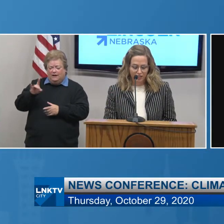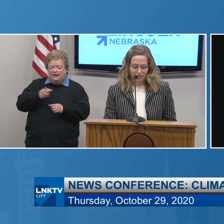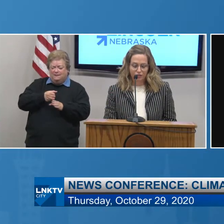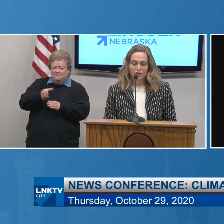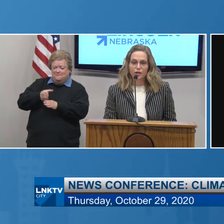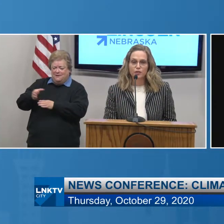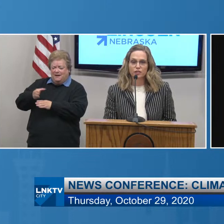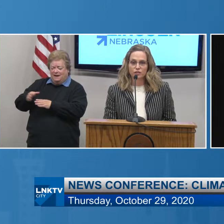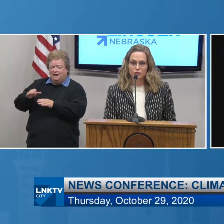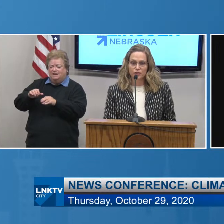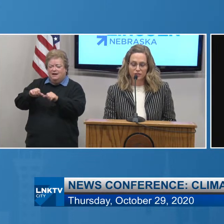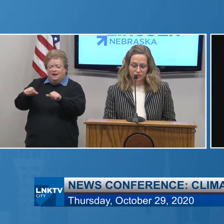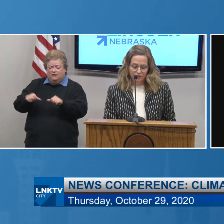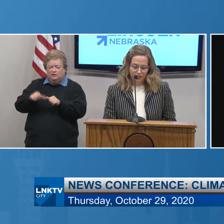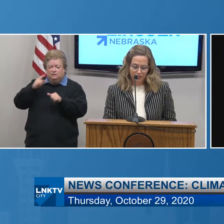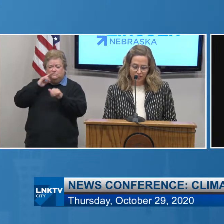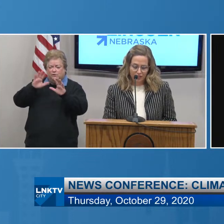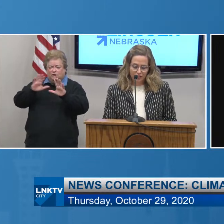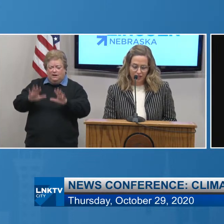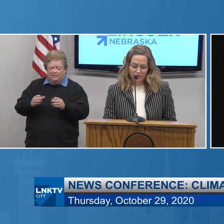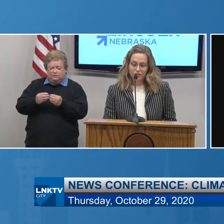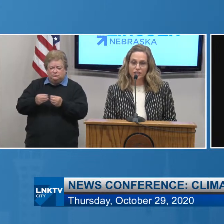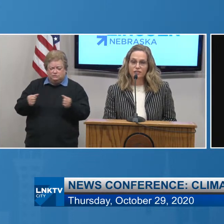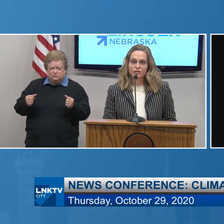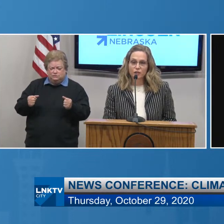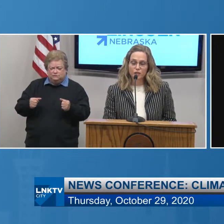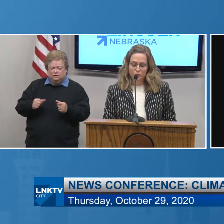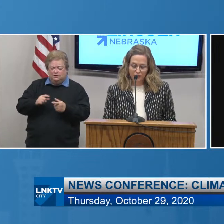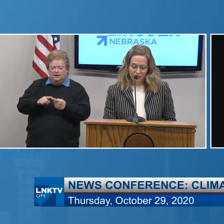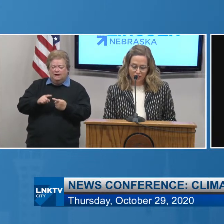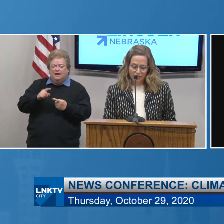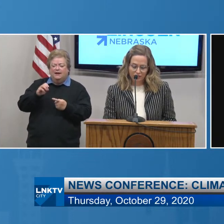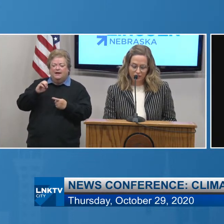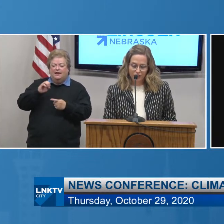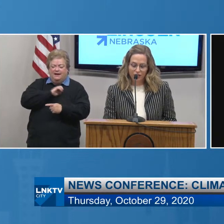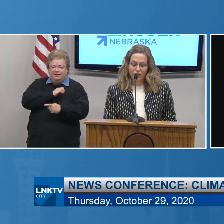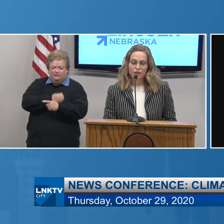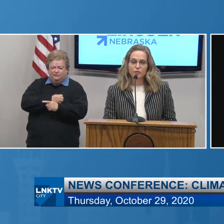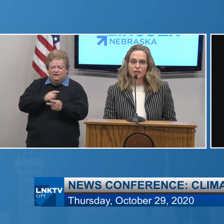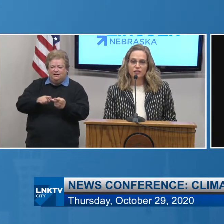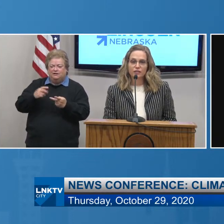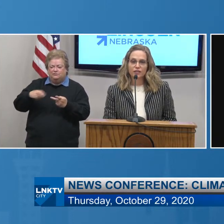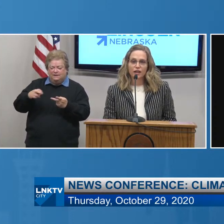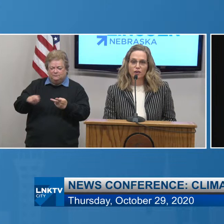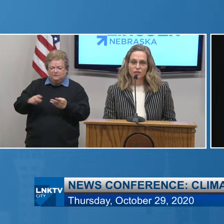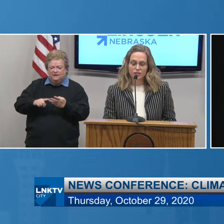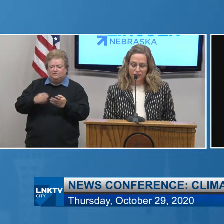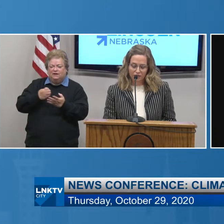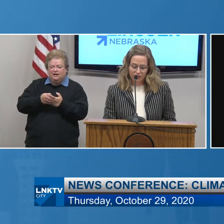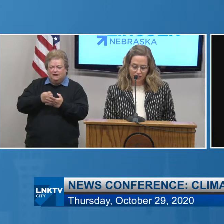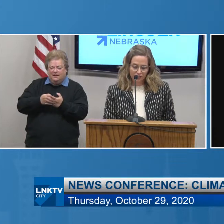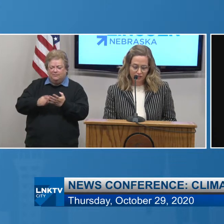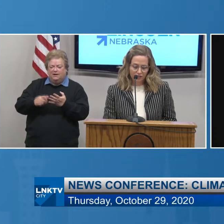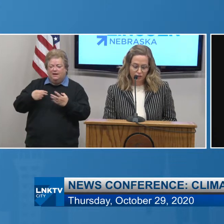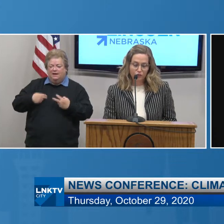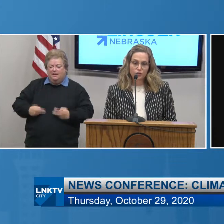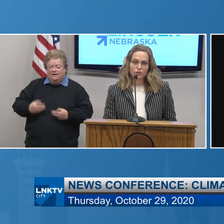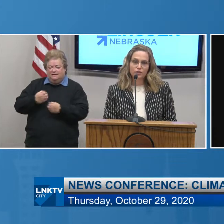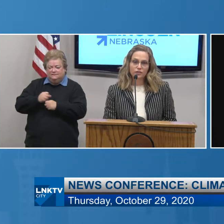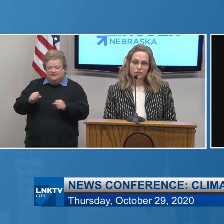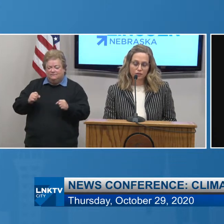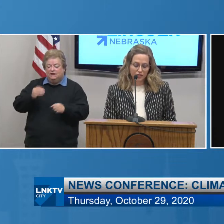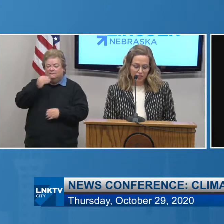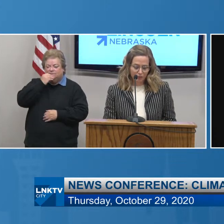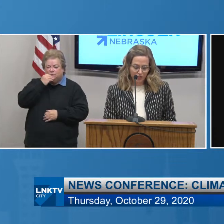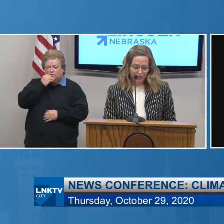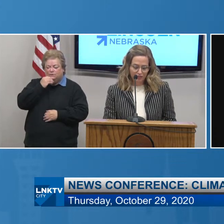action areas of climate solutions: energy, transportation, economy, health and safety,